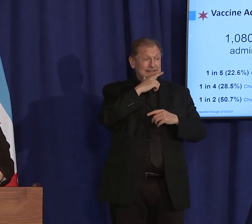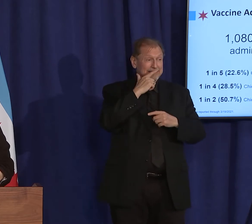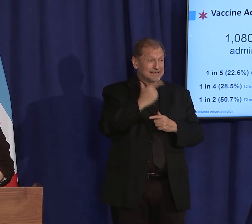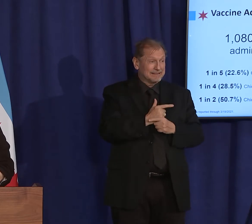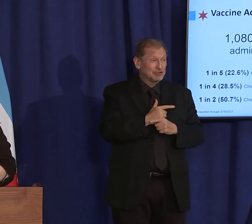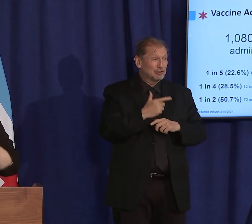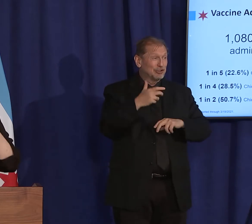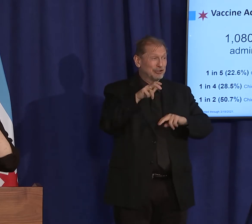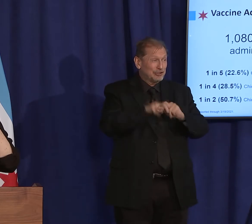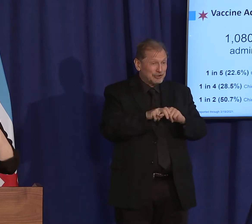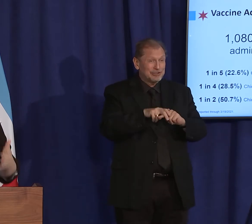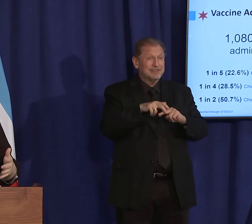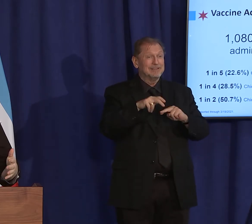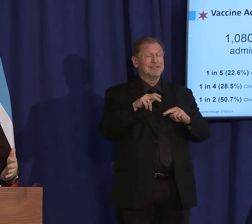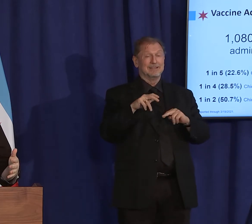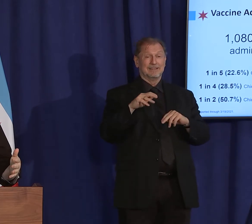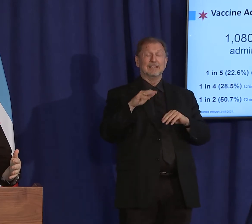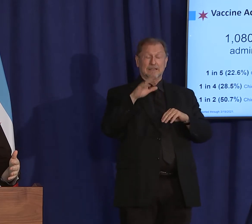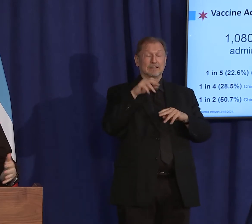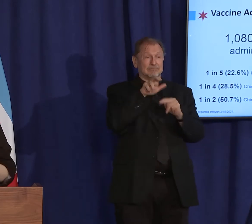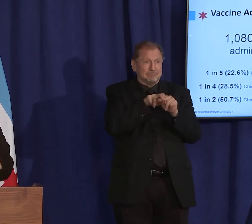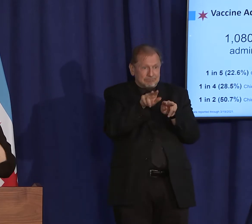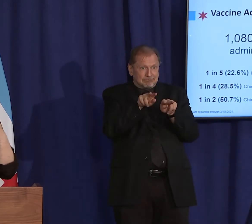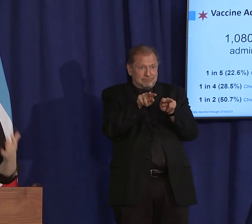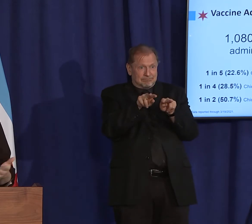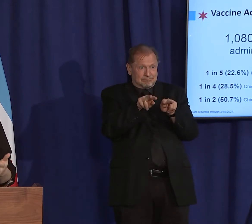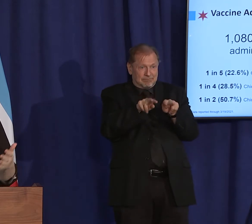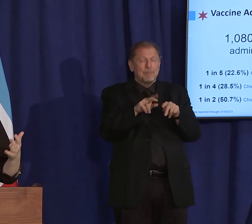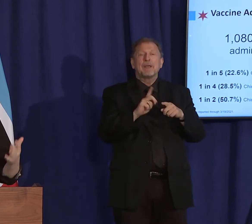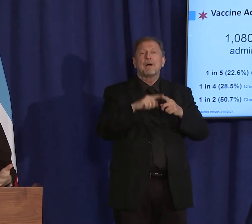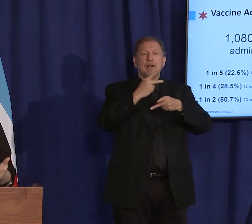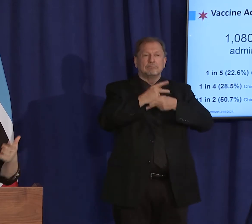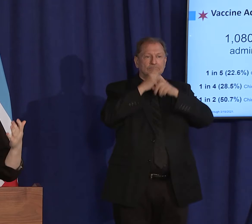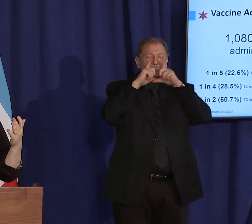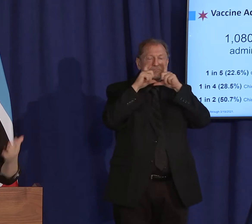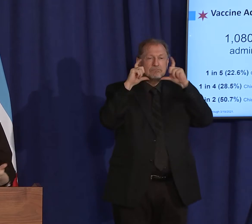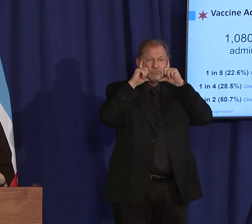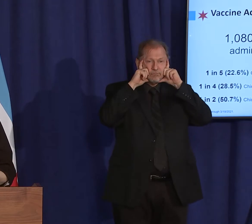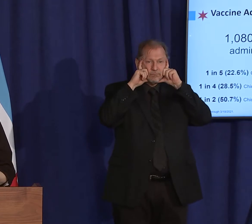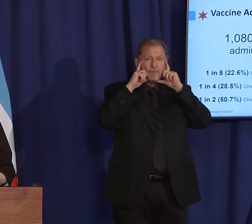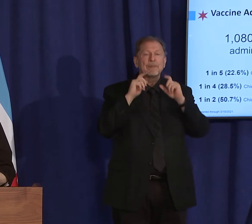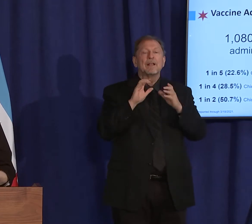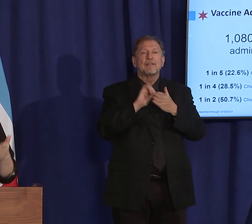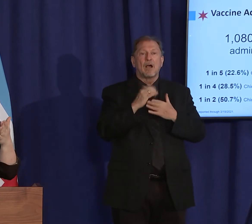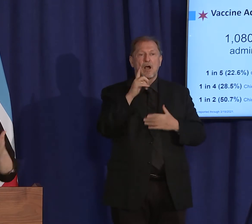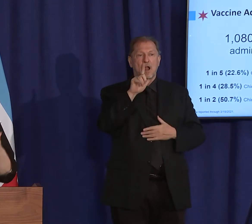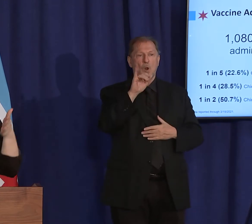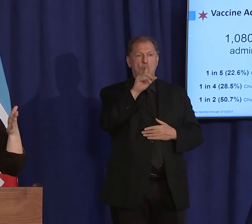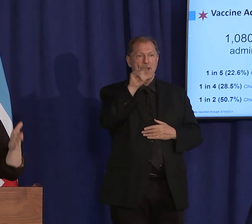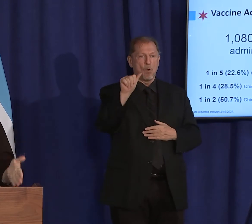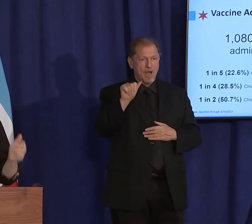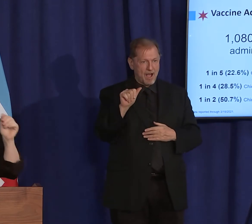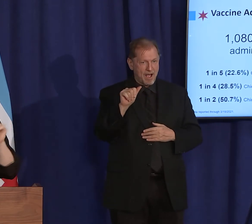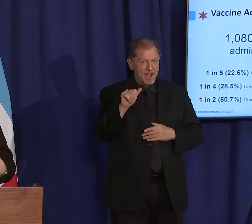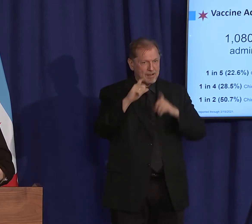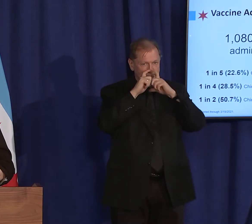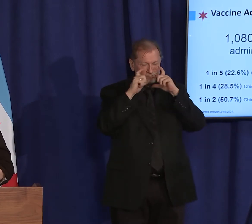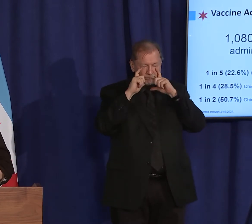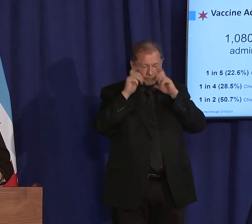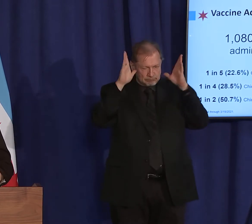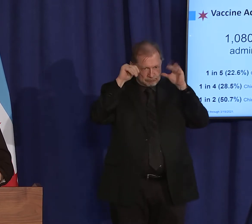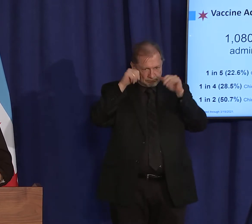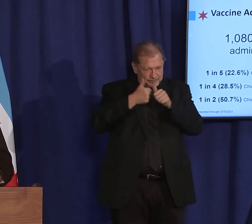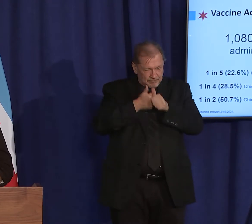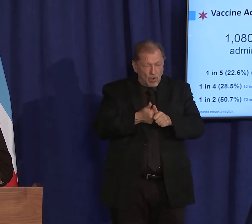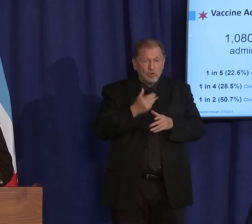wearing a mask. Some of that good COVID behavior is perhaps what is driving Loyola's success, and please remember that if you